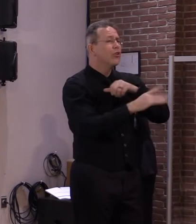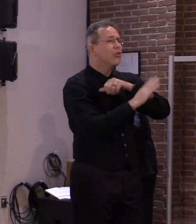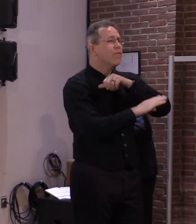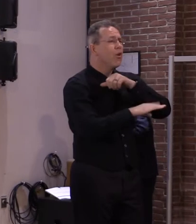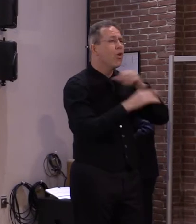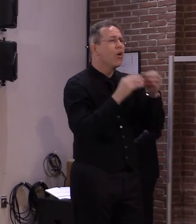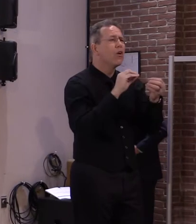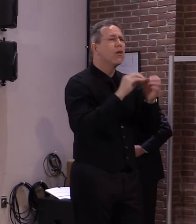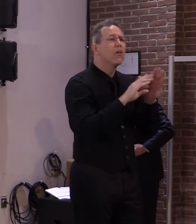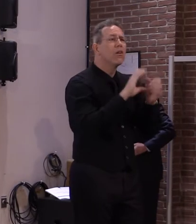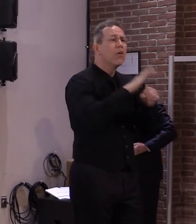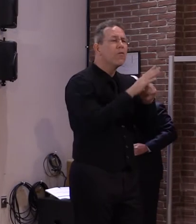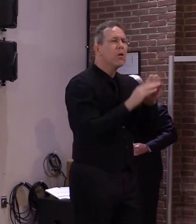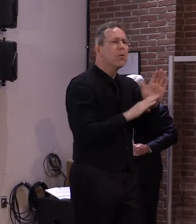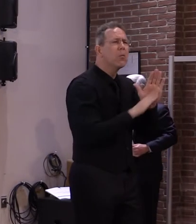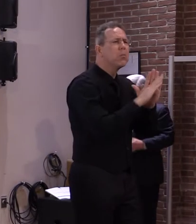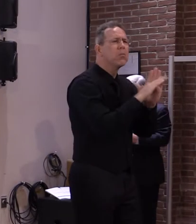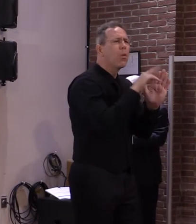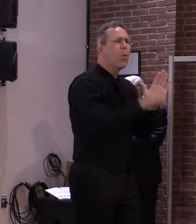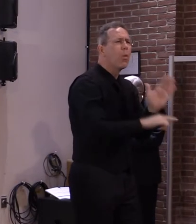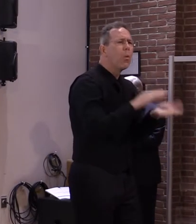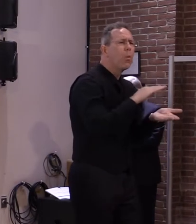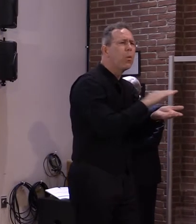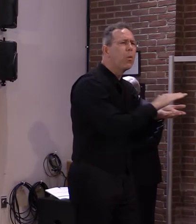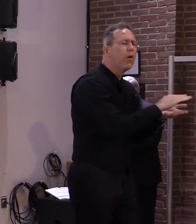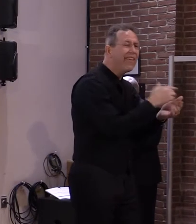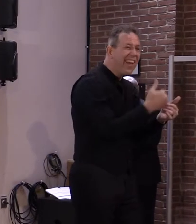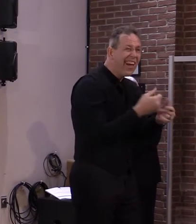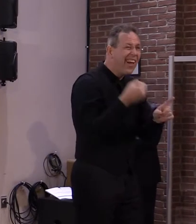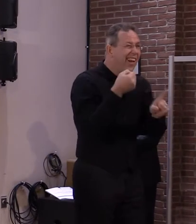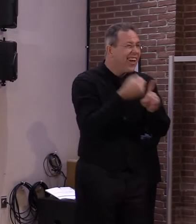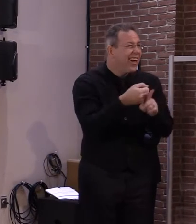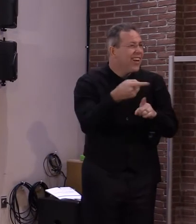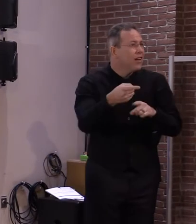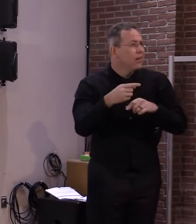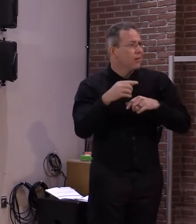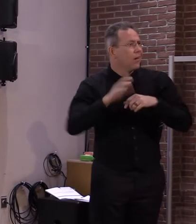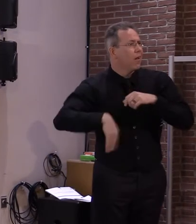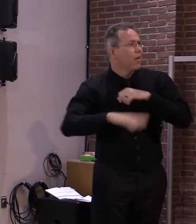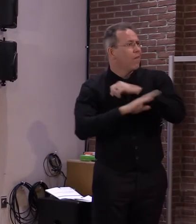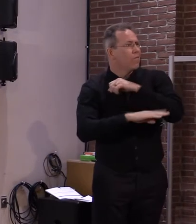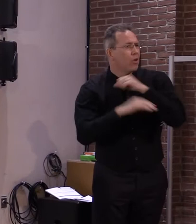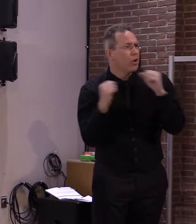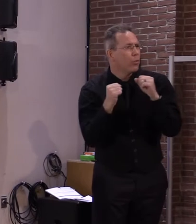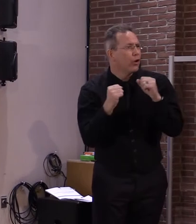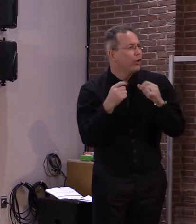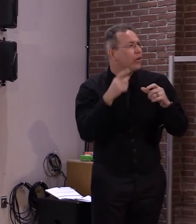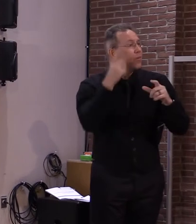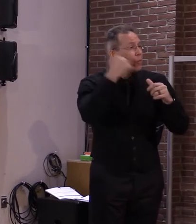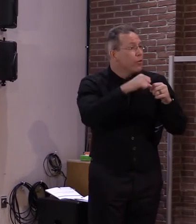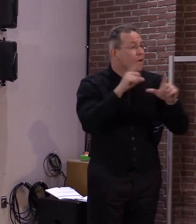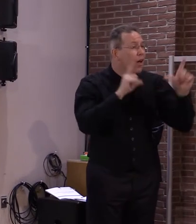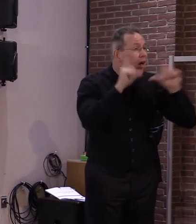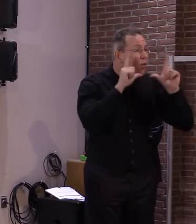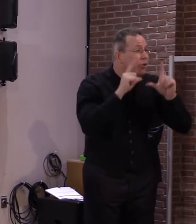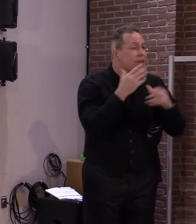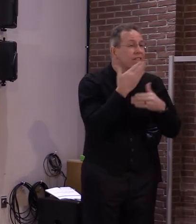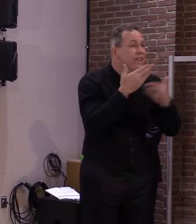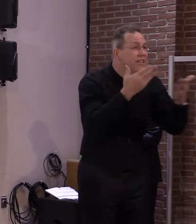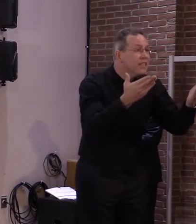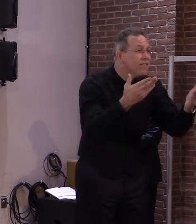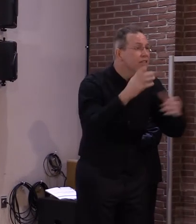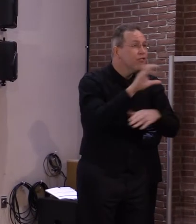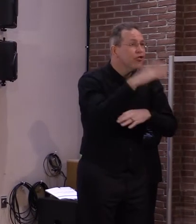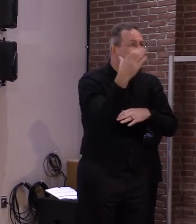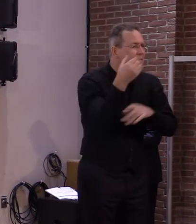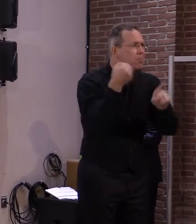transmission contact tracers found that halloween parties and other larger multi-household gatherings had a major impact